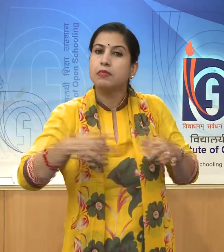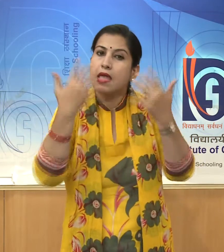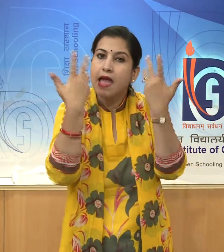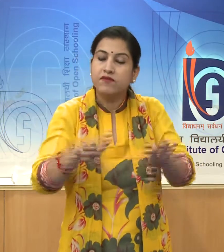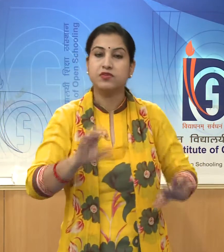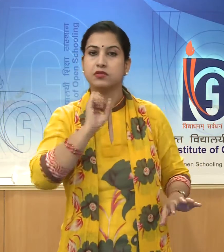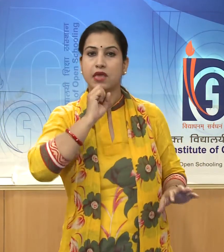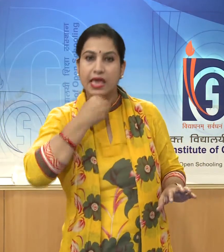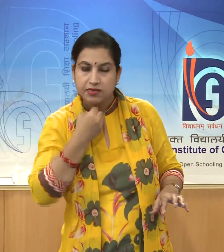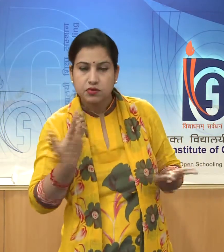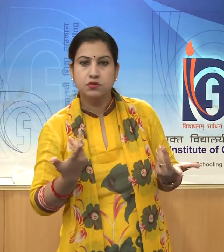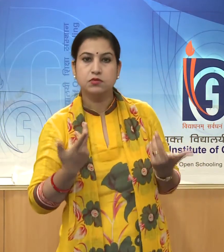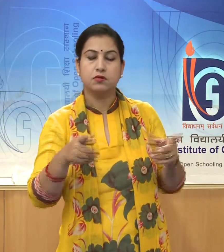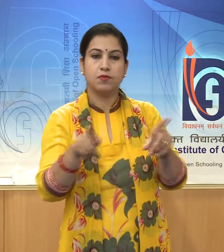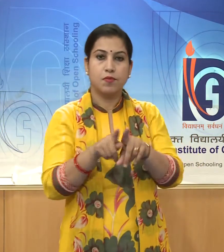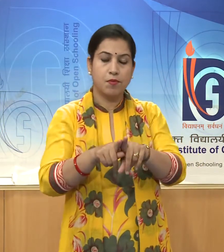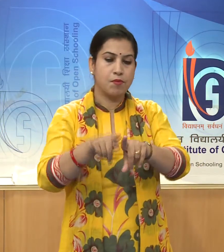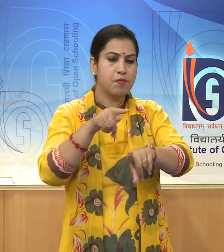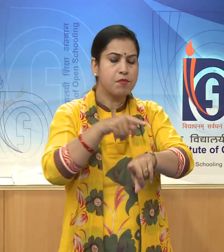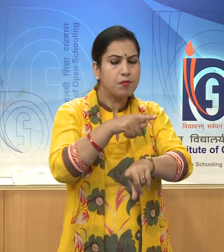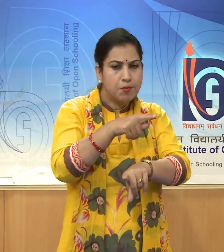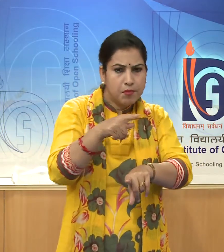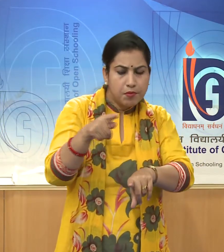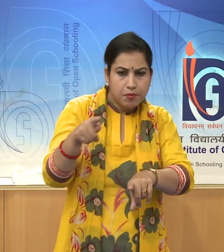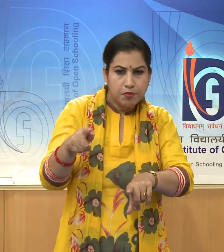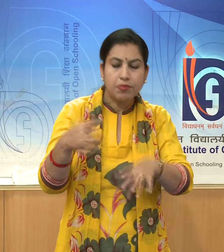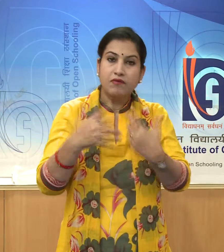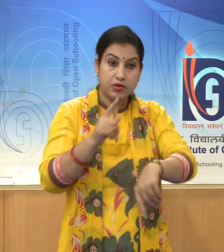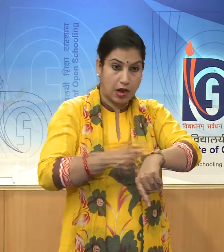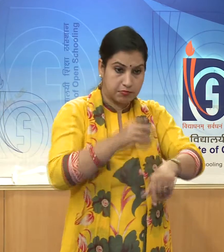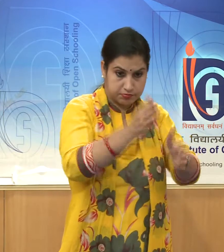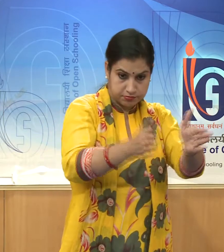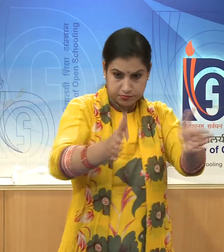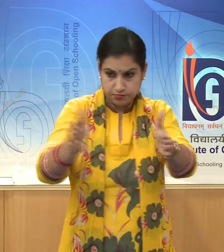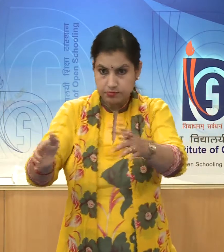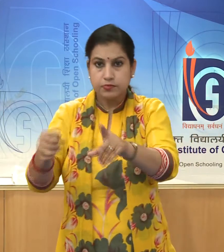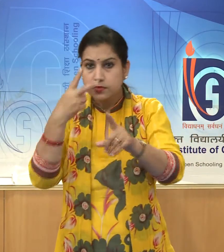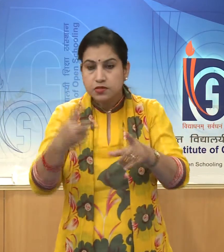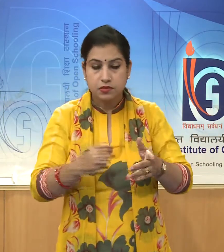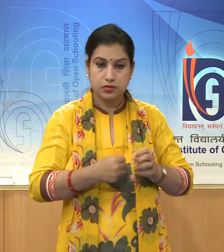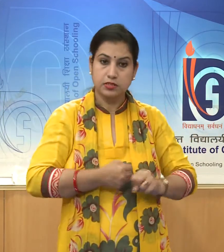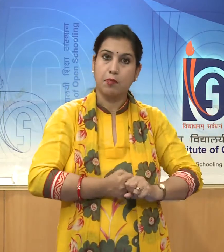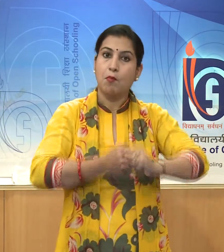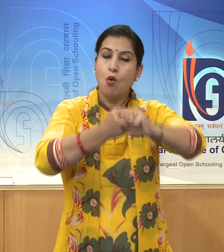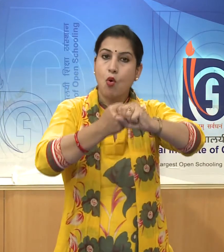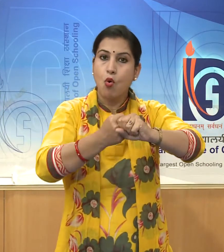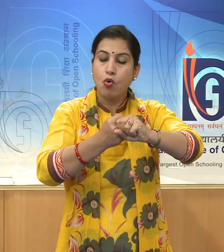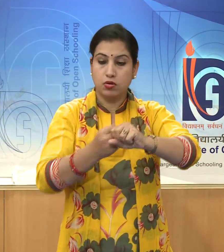every age seem to have the support of the